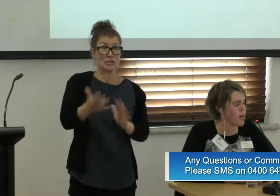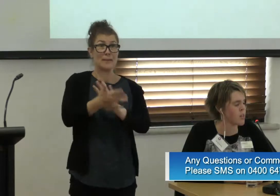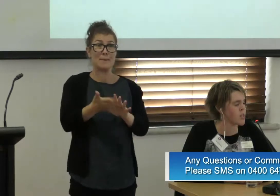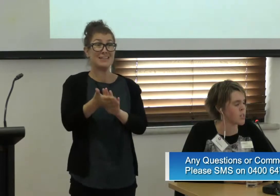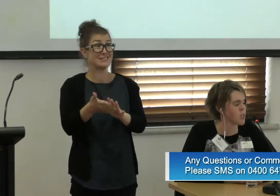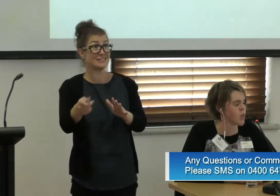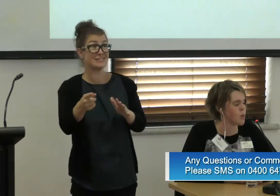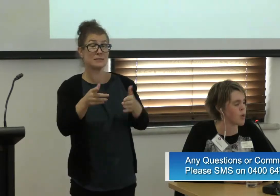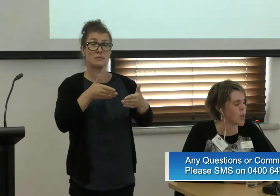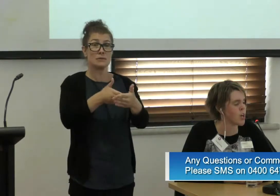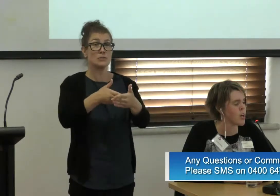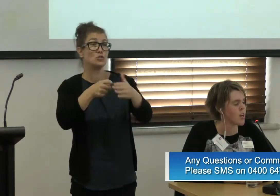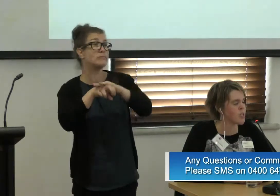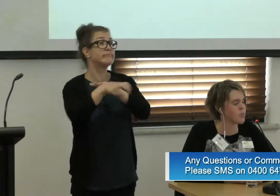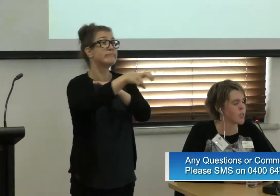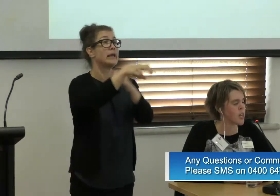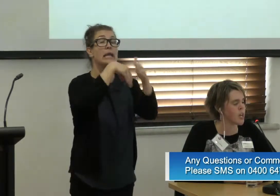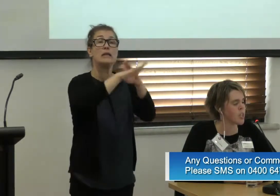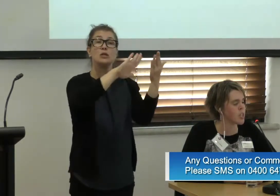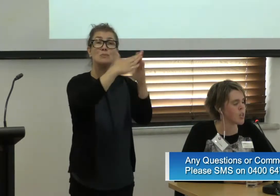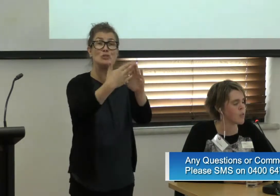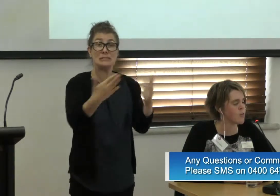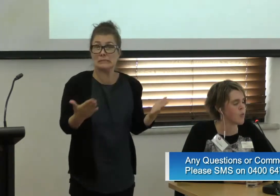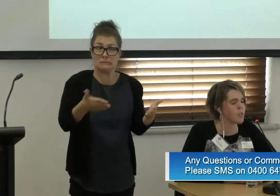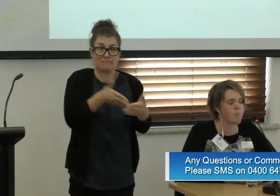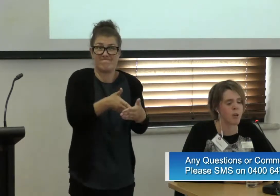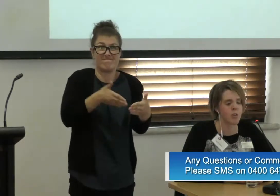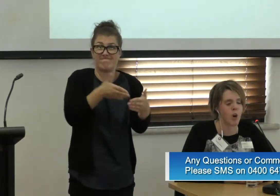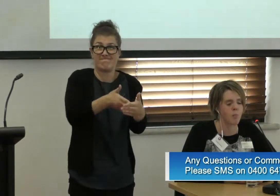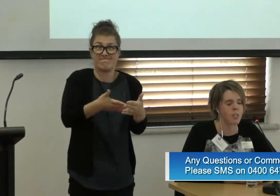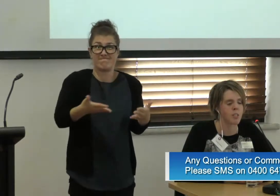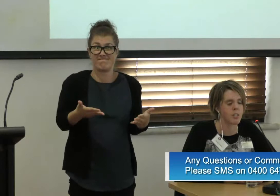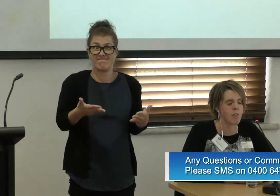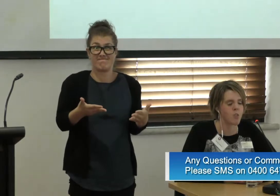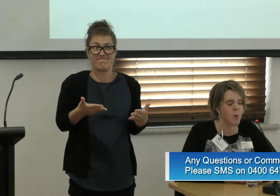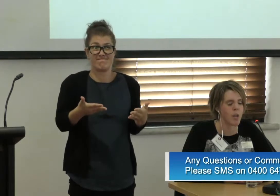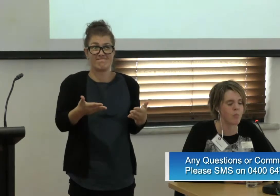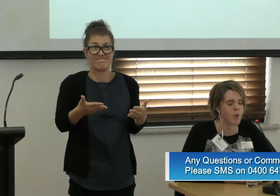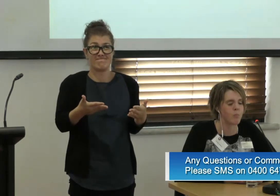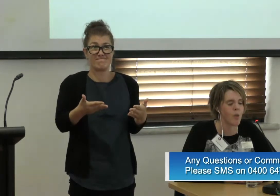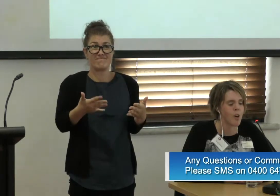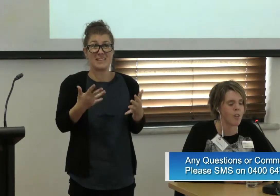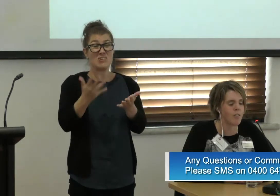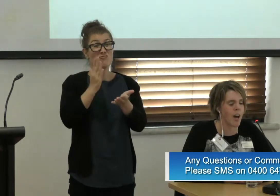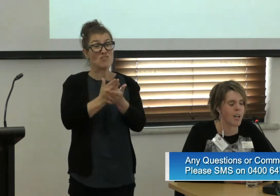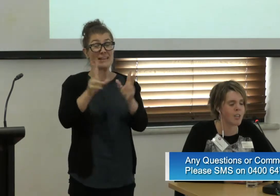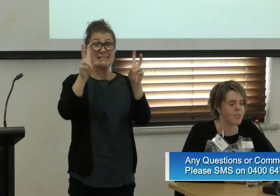participate in things in the community. It's really, for want of a better term, it's heaven's waiting room. They send